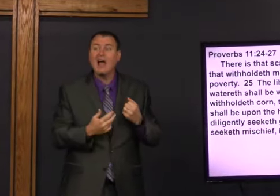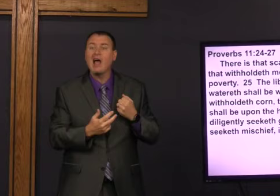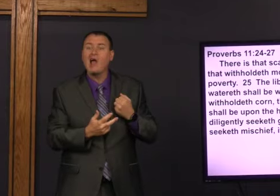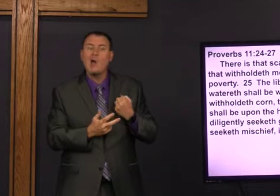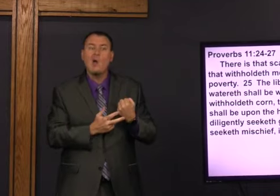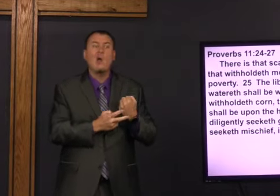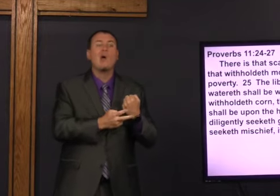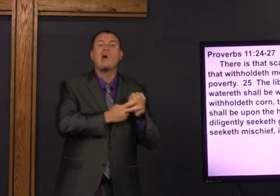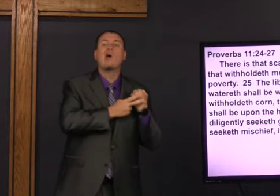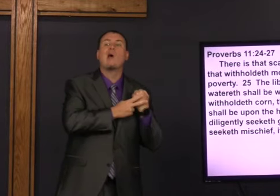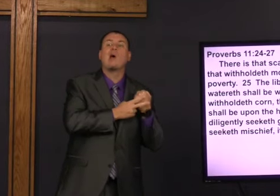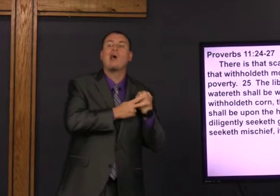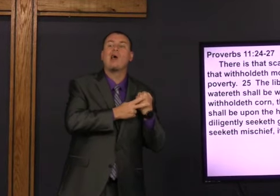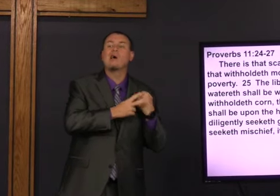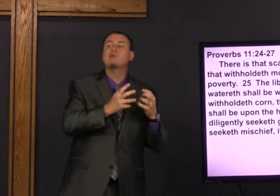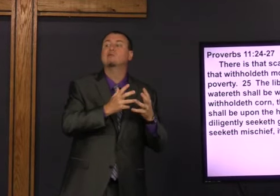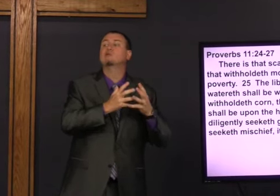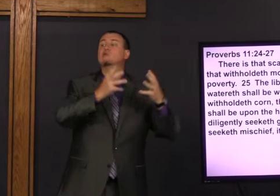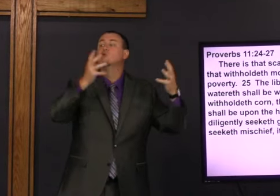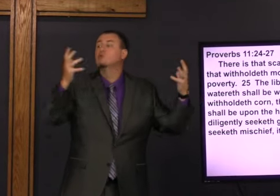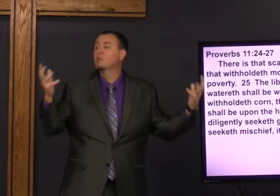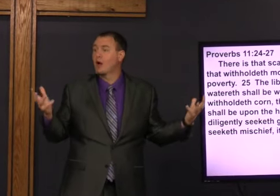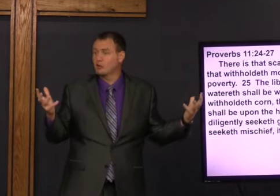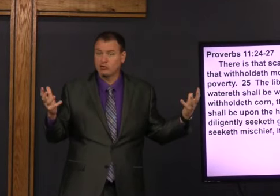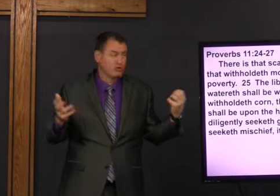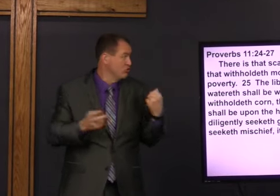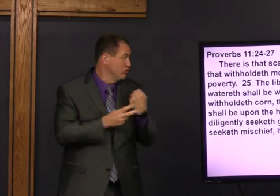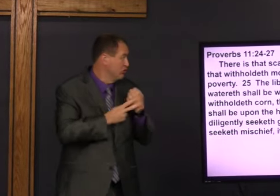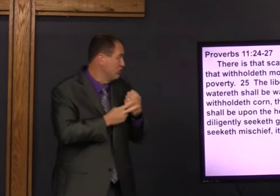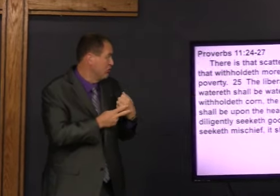If I hold back too much,